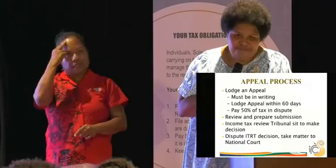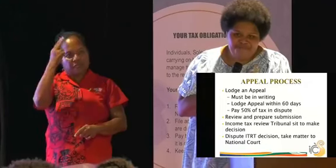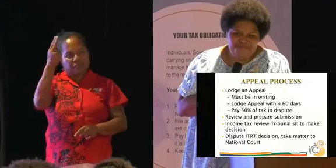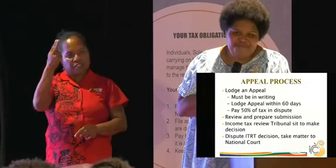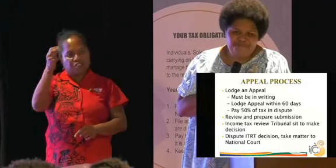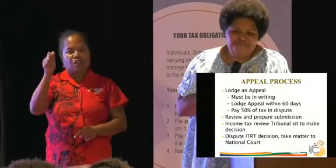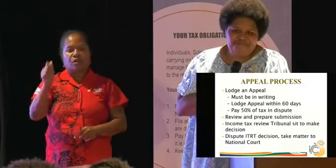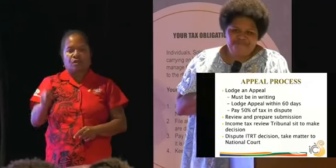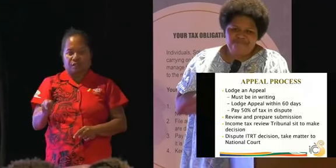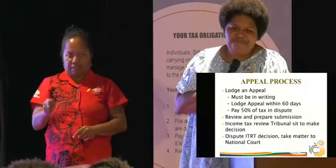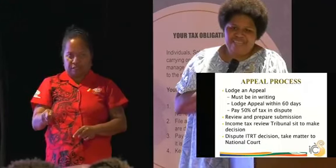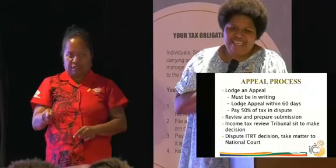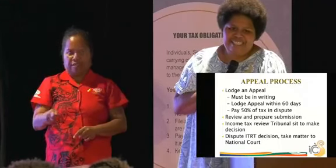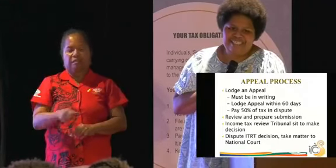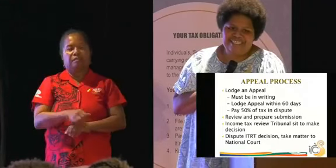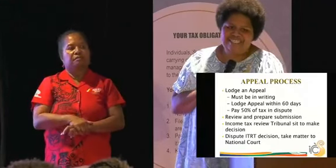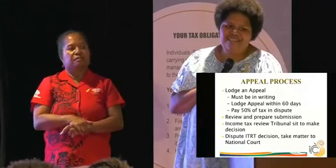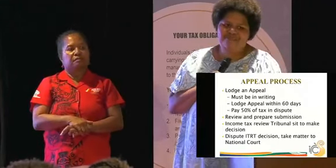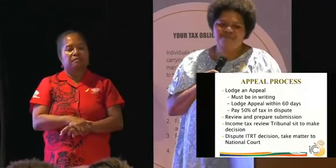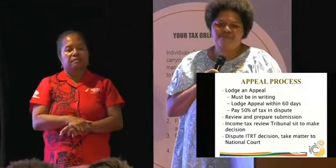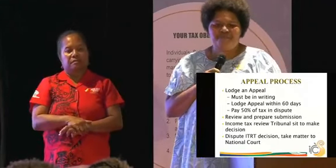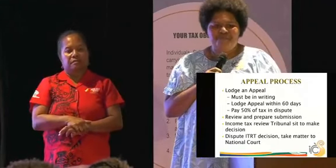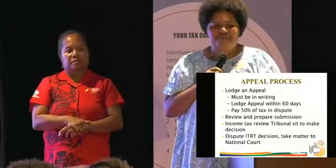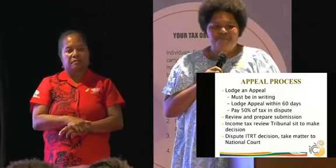Court. Yes.